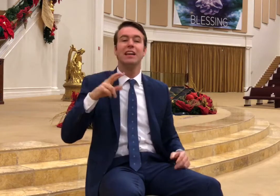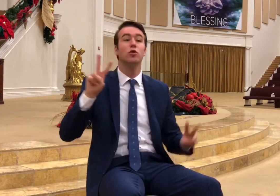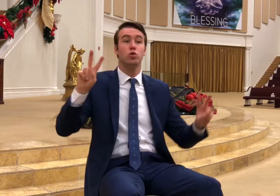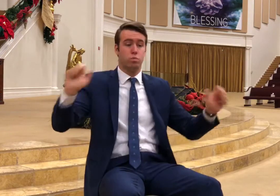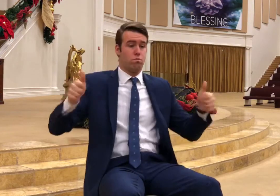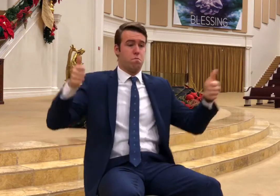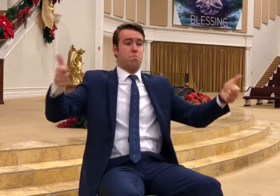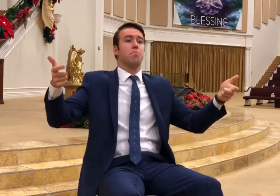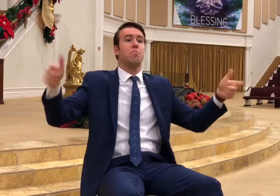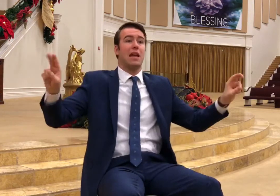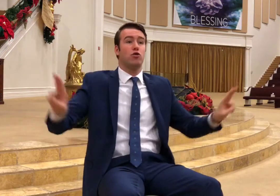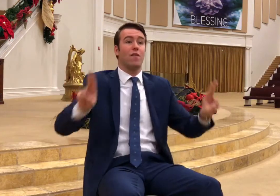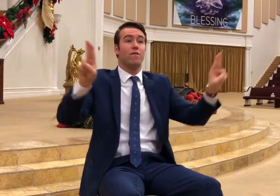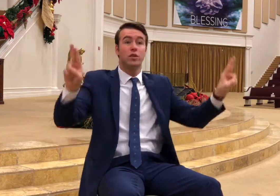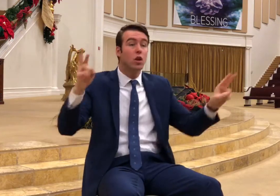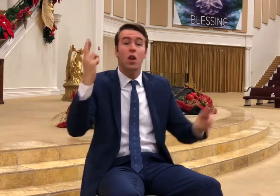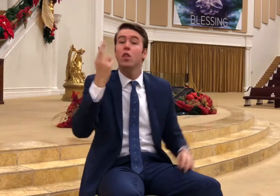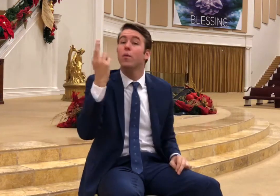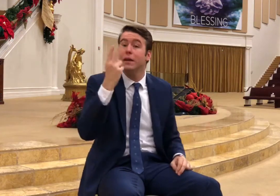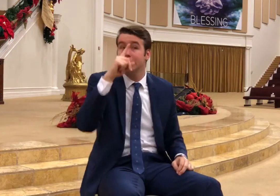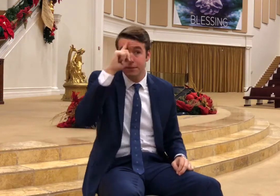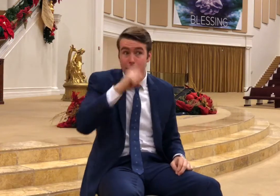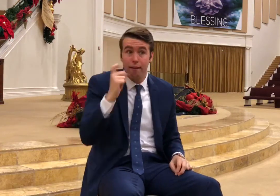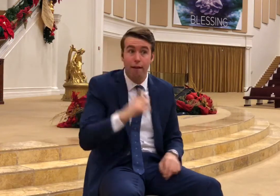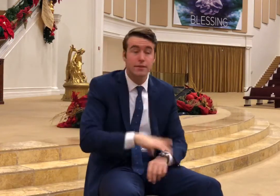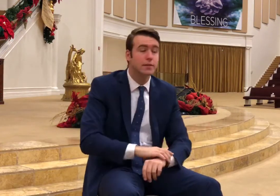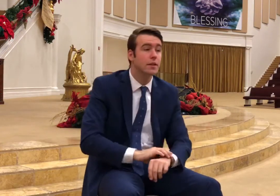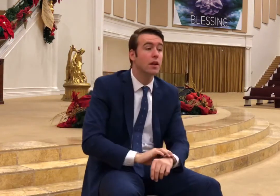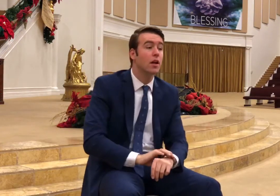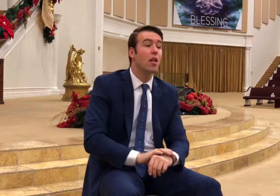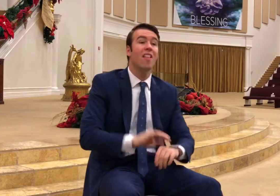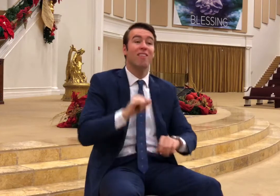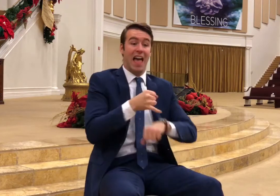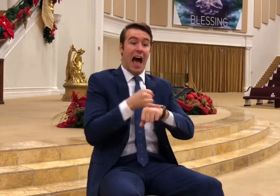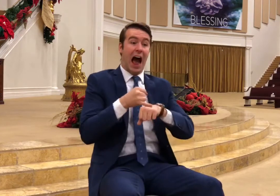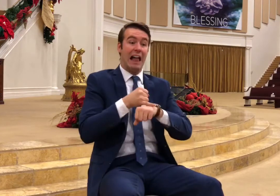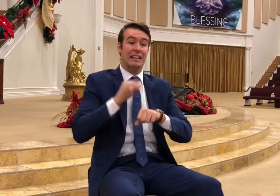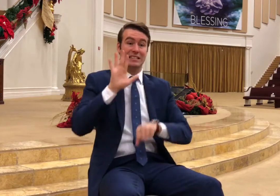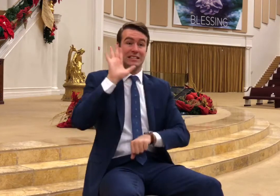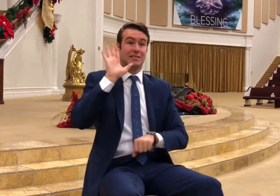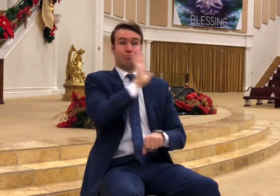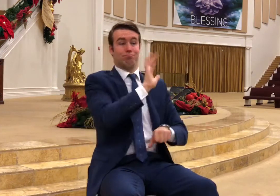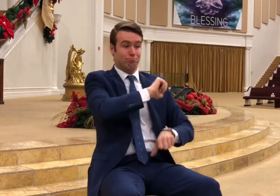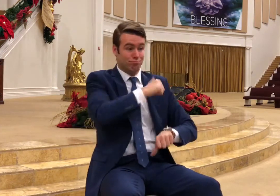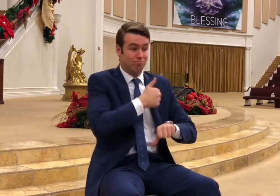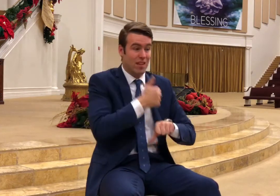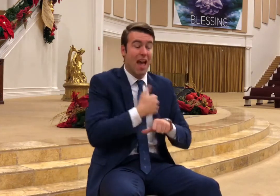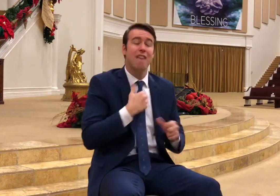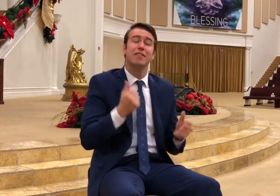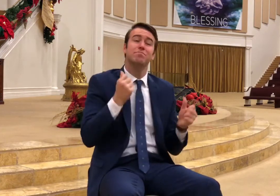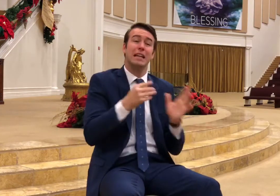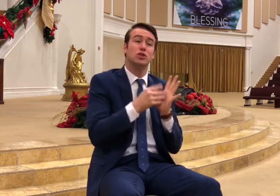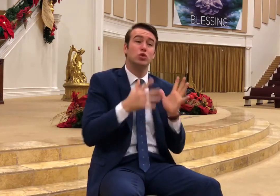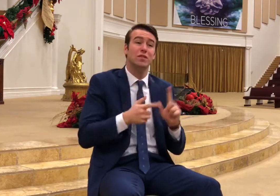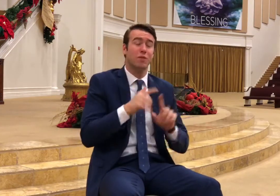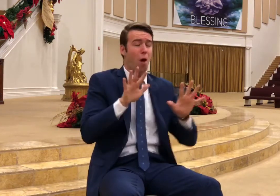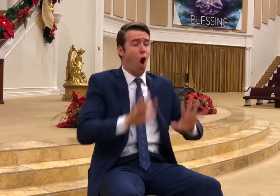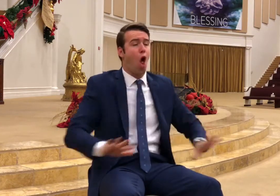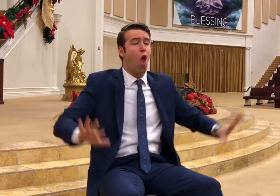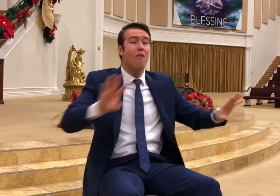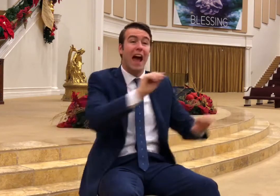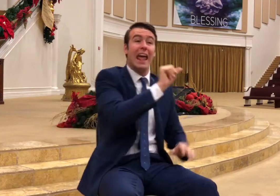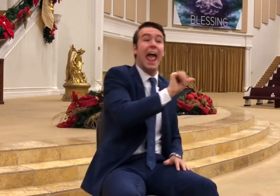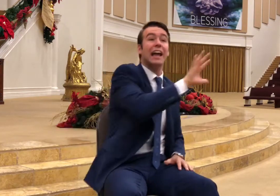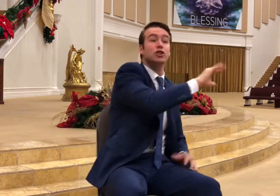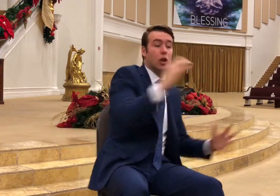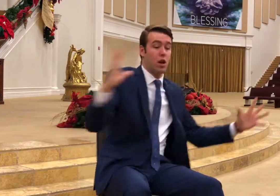universities. And the reason is because of the way the islands are, There are students from all over the South Pacific and Asia that